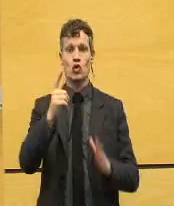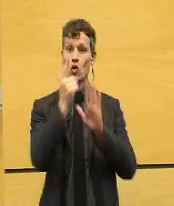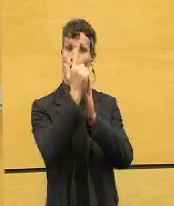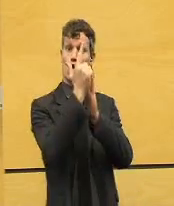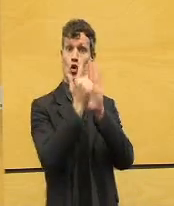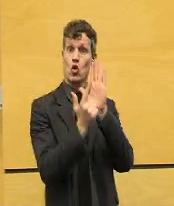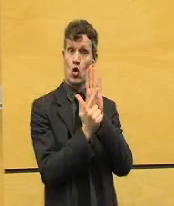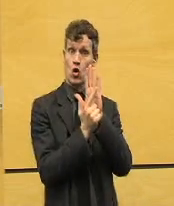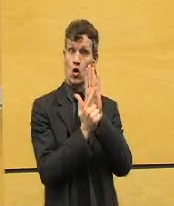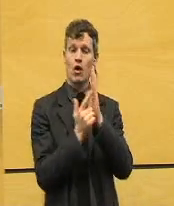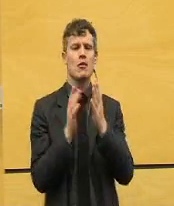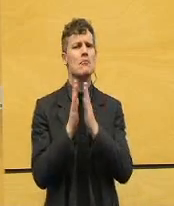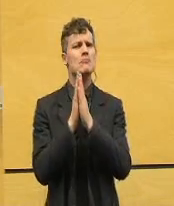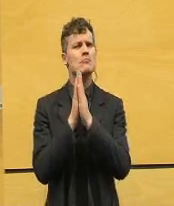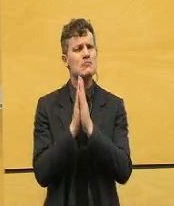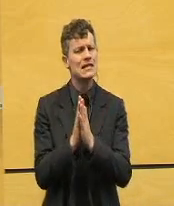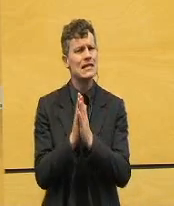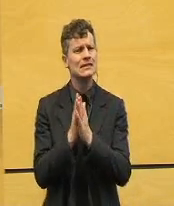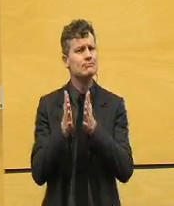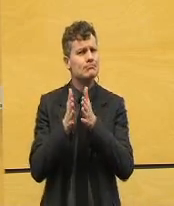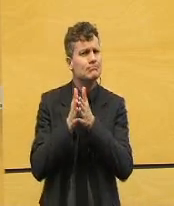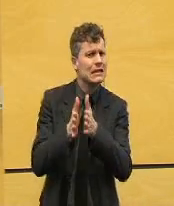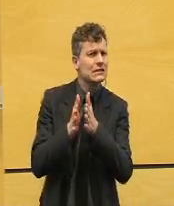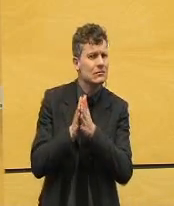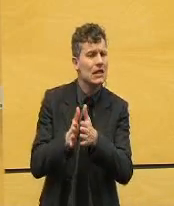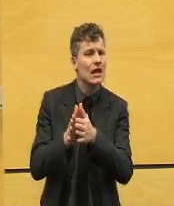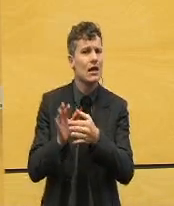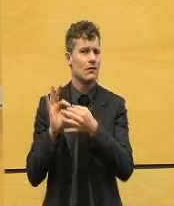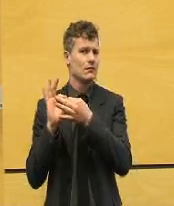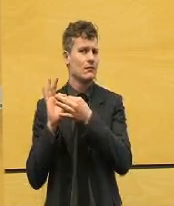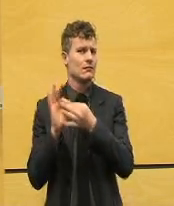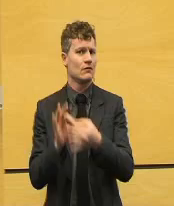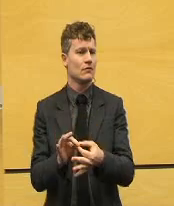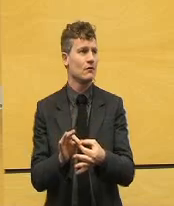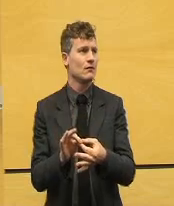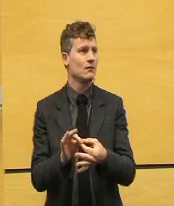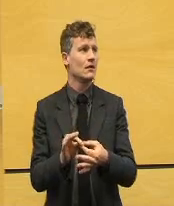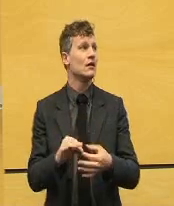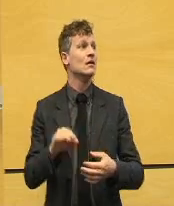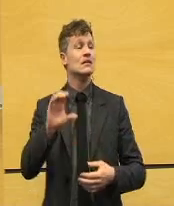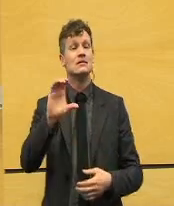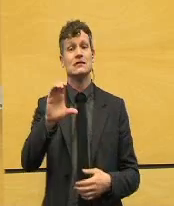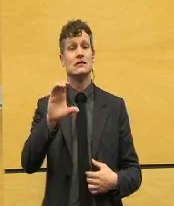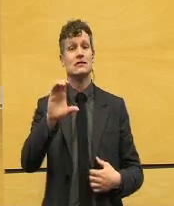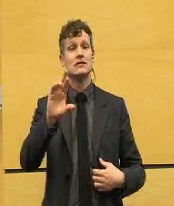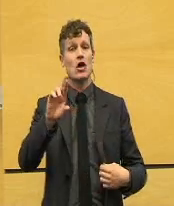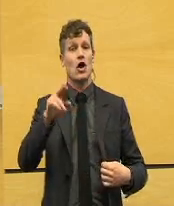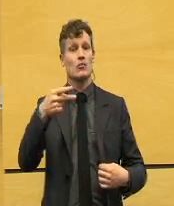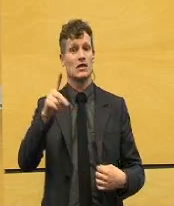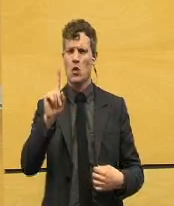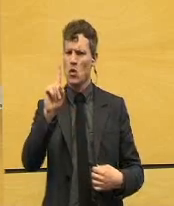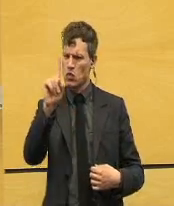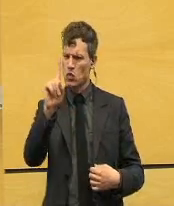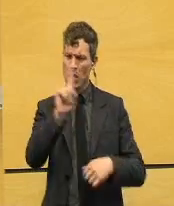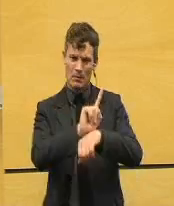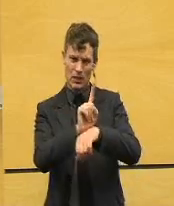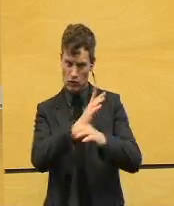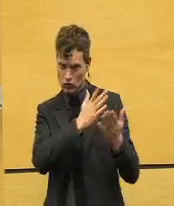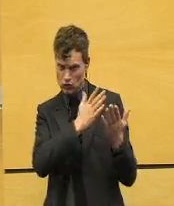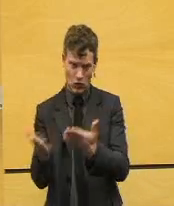us some aspect about the legal dimension on the CRPD. Please, only 1 minute. Thank